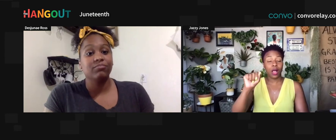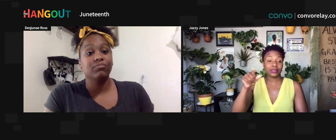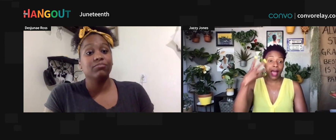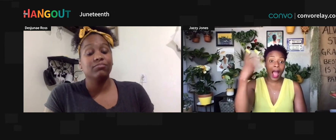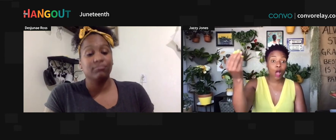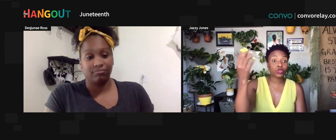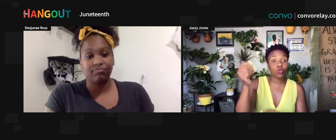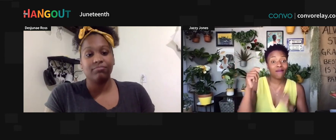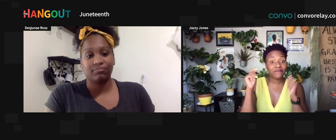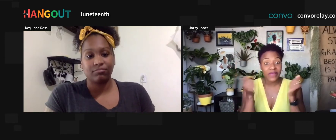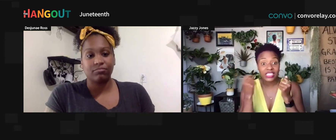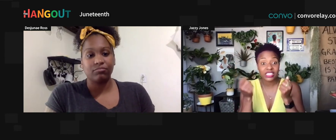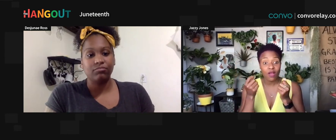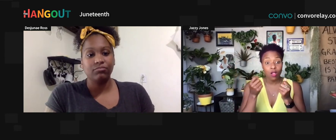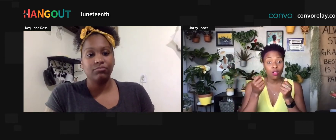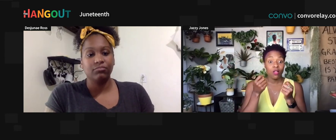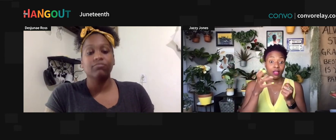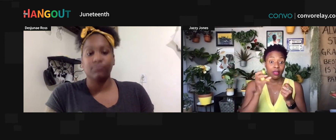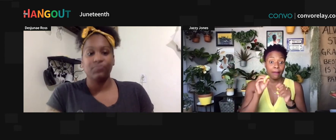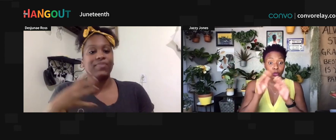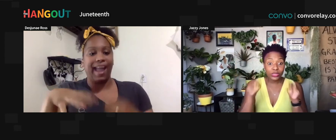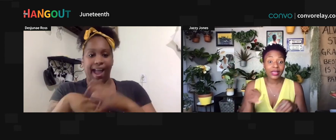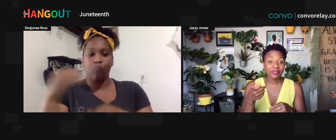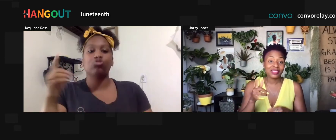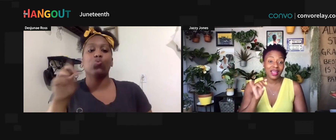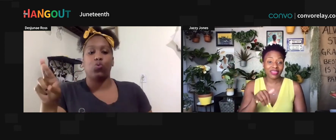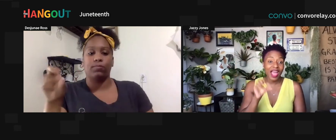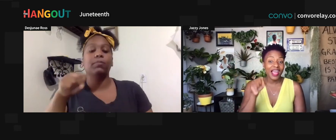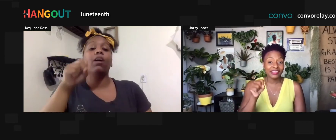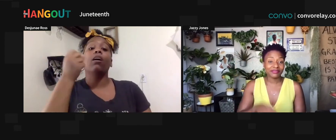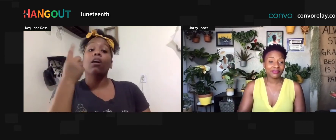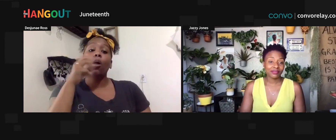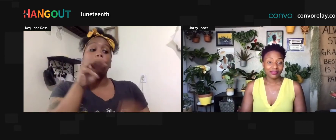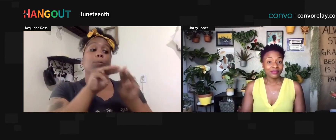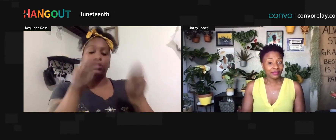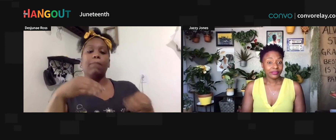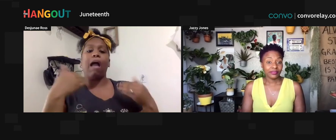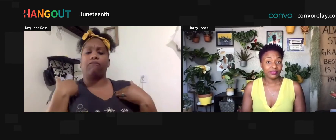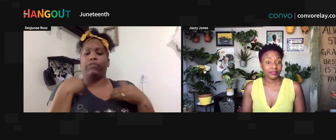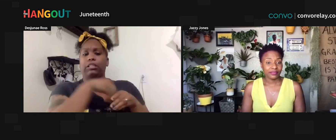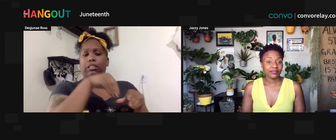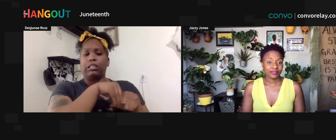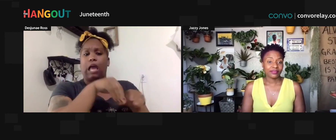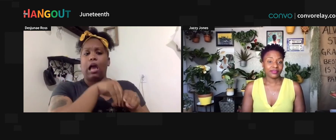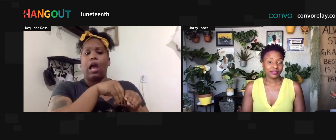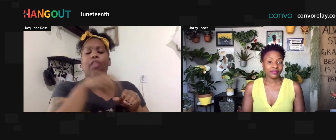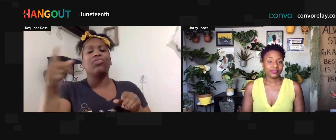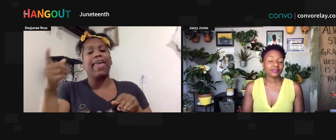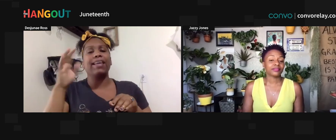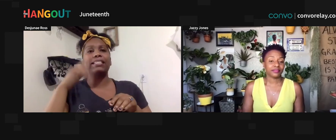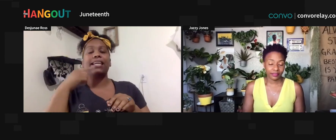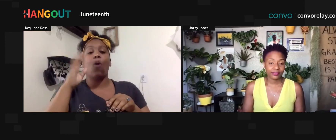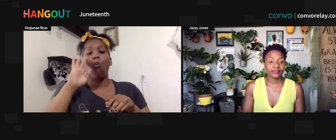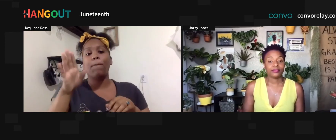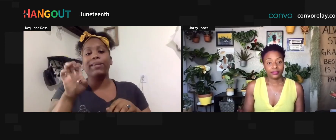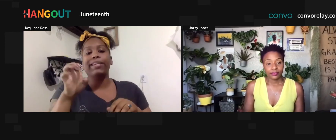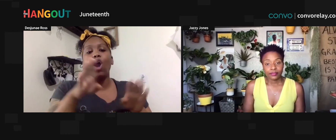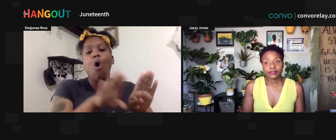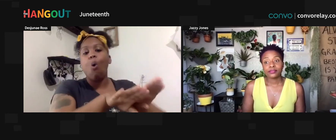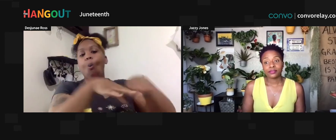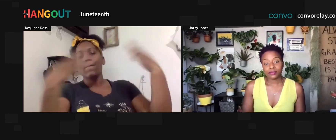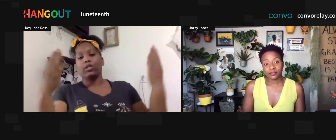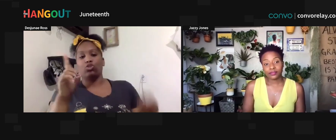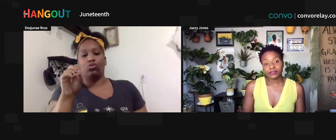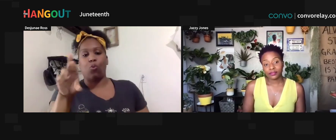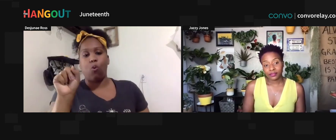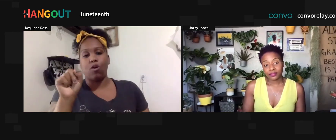home. We'll see. Now, in Tulsa, do they have outdoor festivals near the museum? What's that like? So the museum is